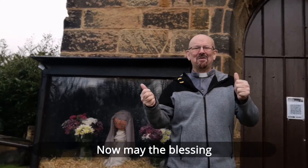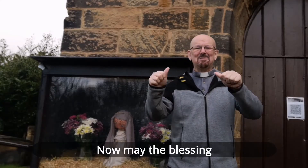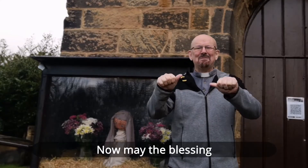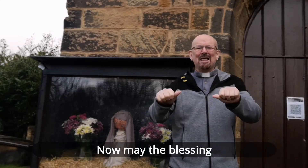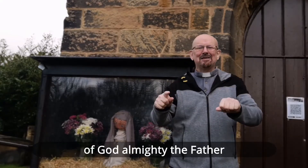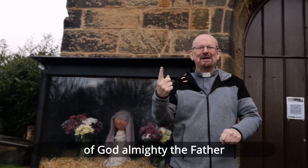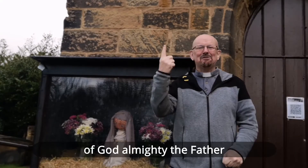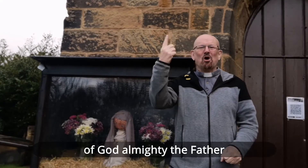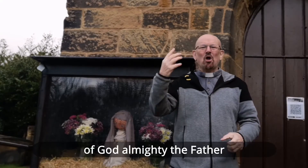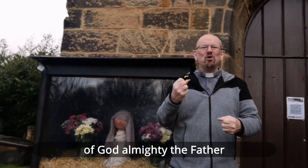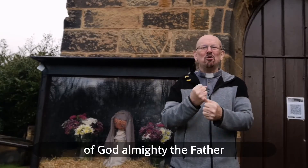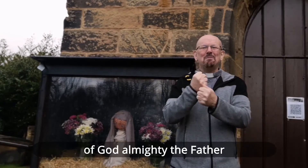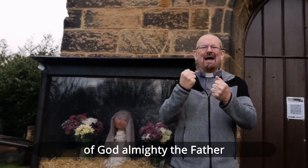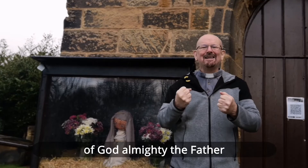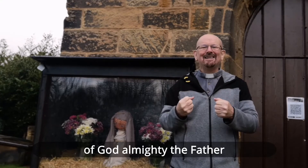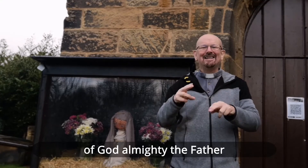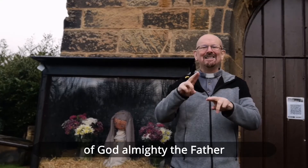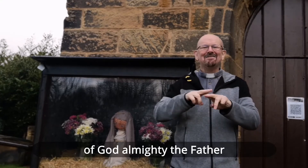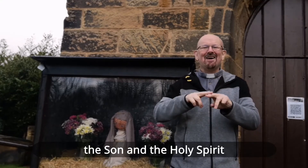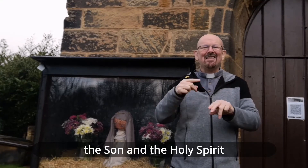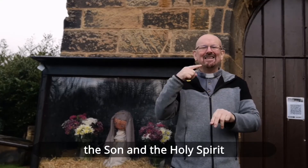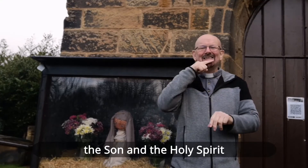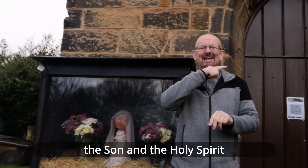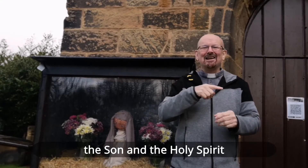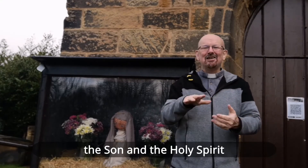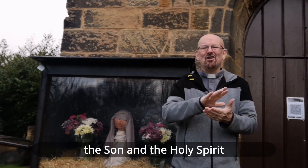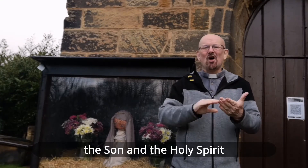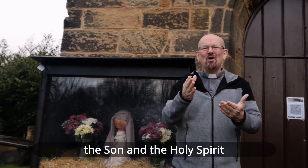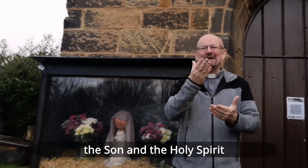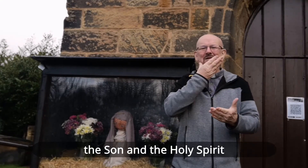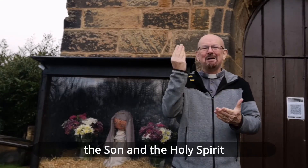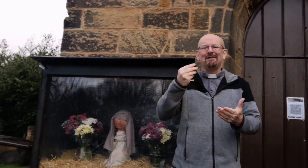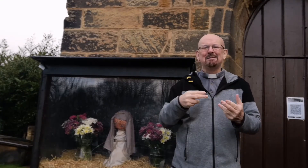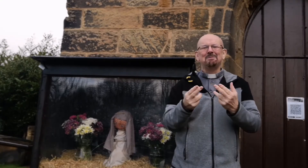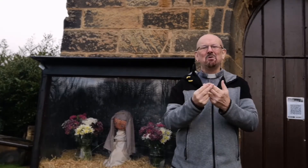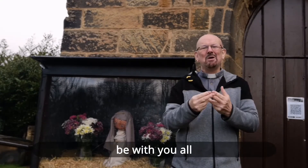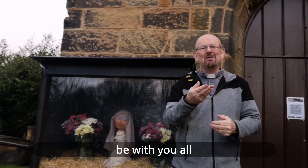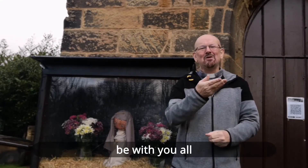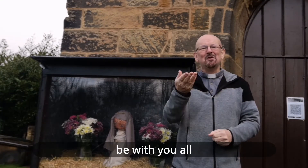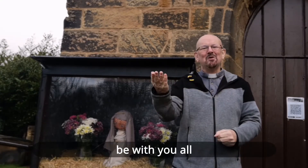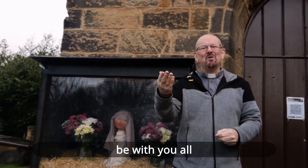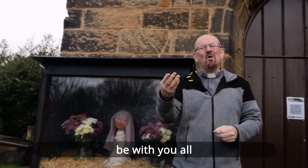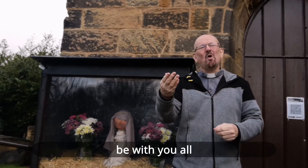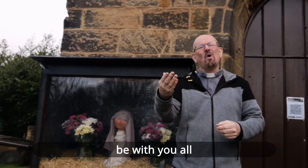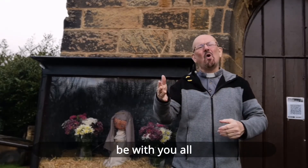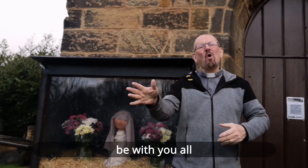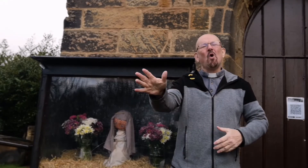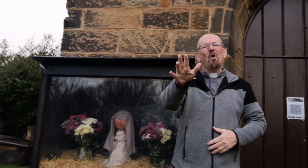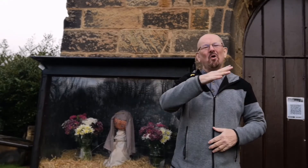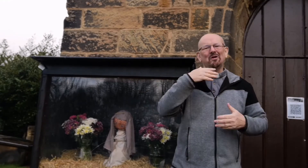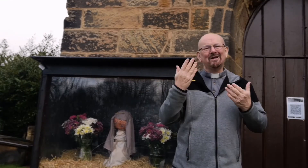Now may the blessing of God Almighty, the Father, the Son, and the Holy Spirit be with